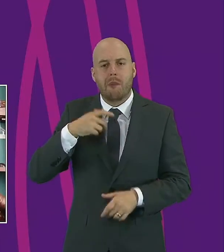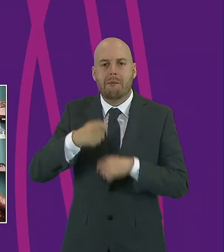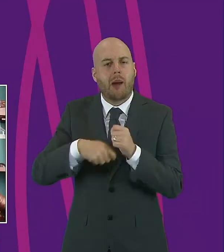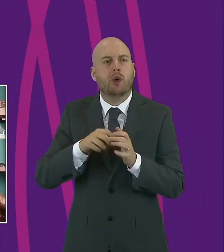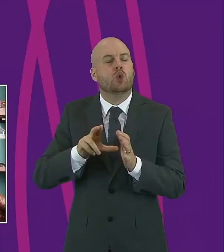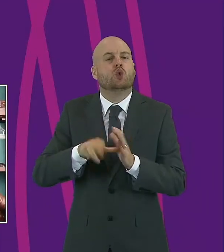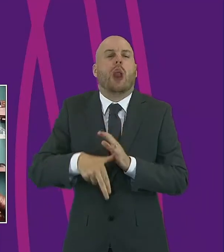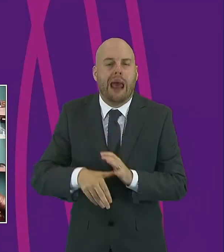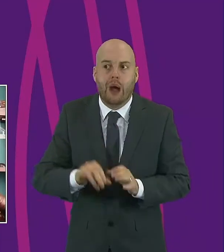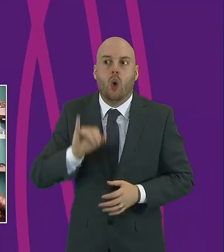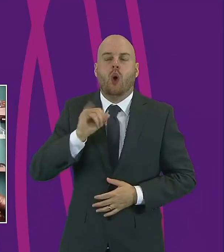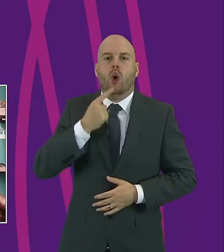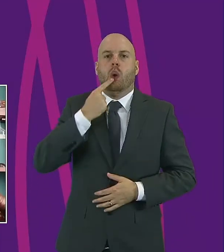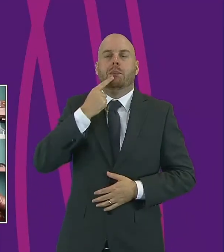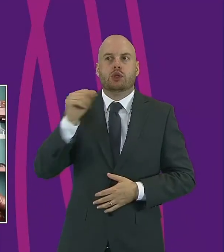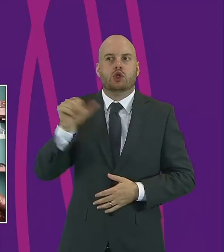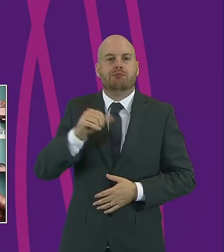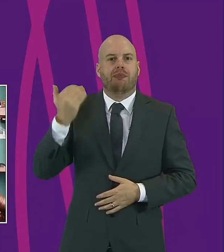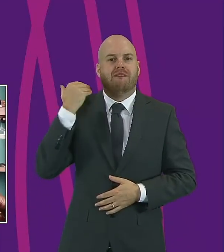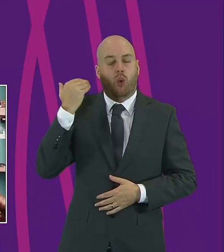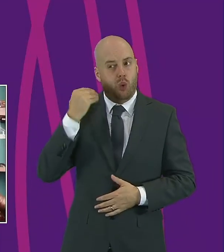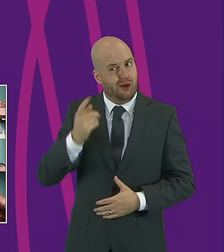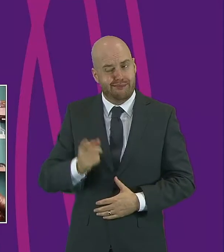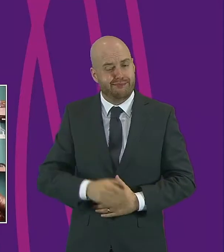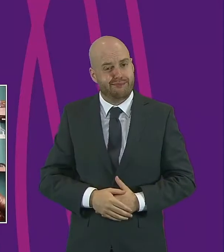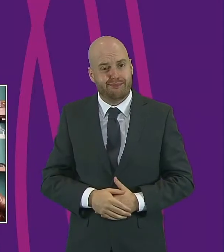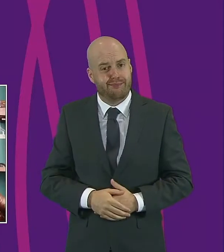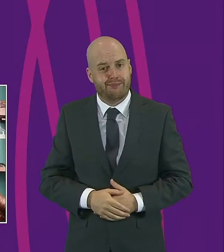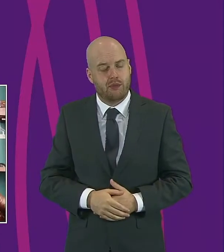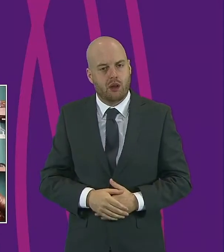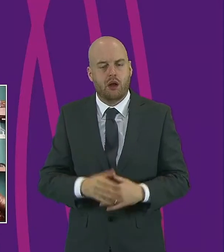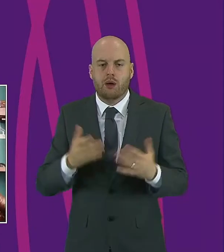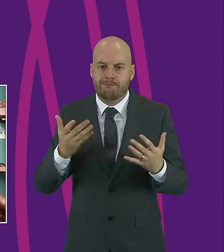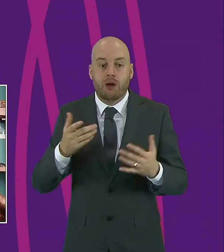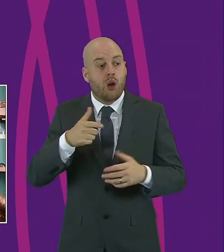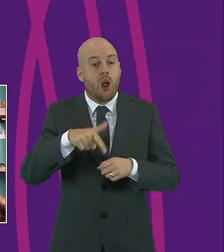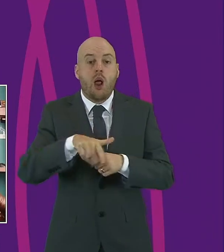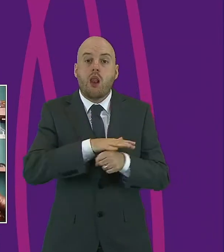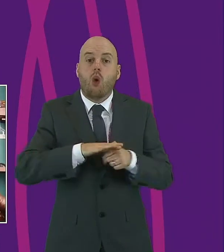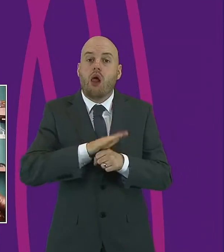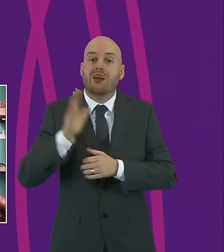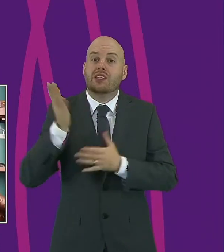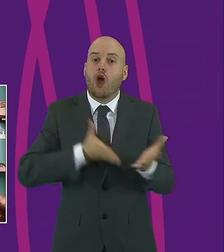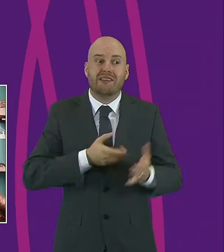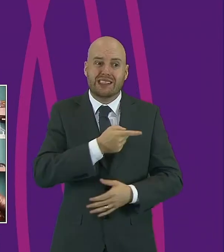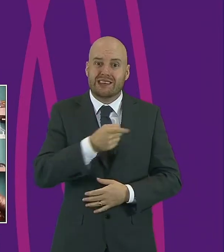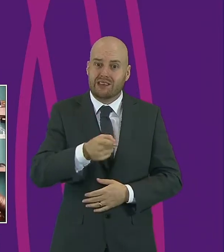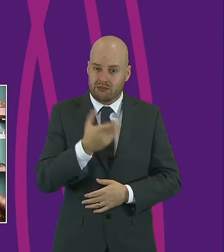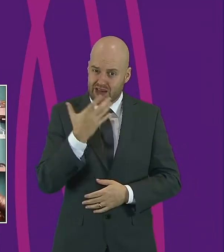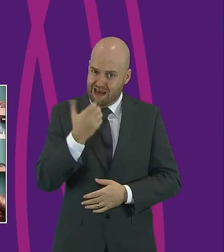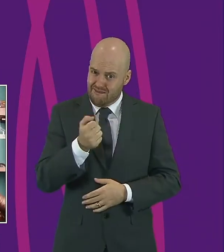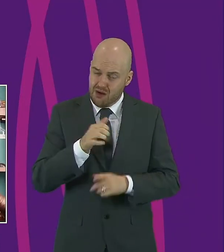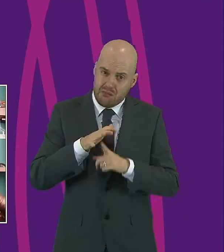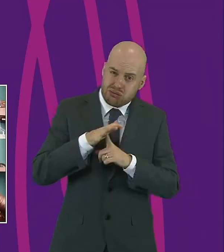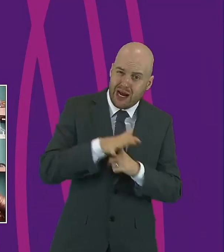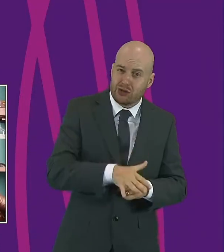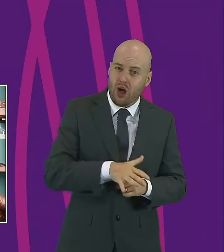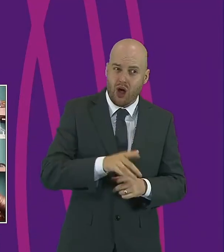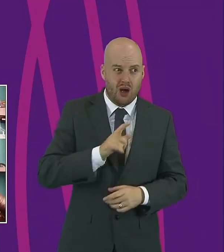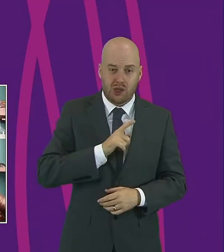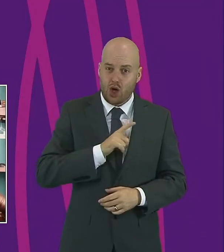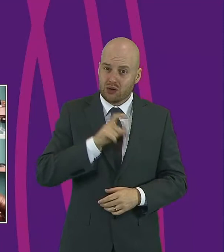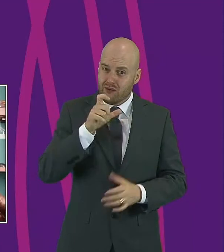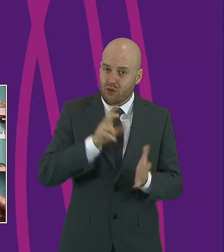just education where local services are under pressure as a result of this pandemic. Glasgow Life, which runs leisure